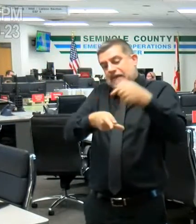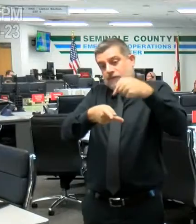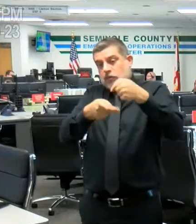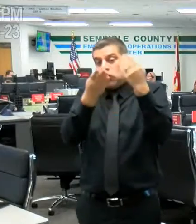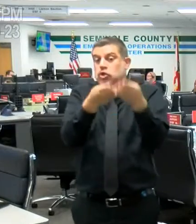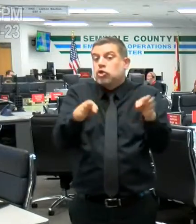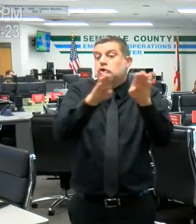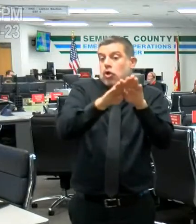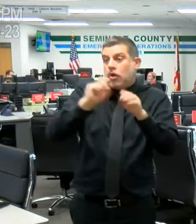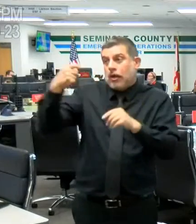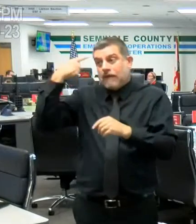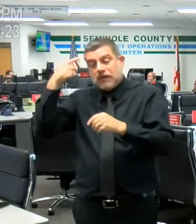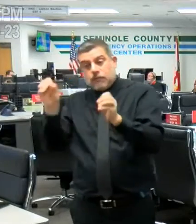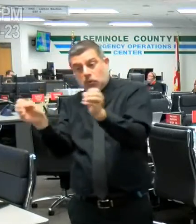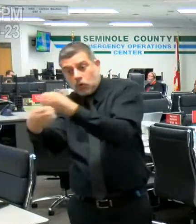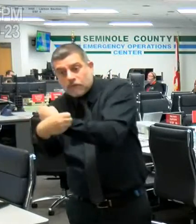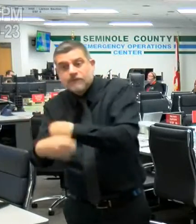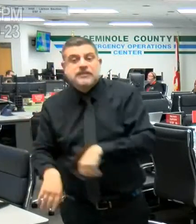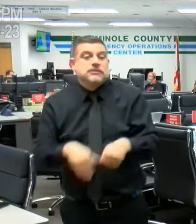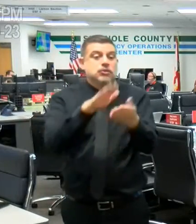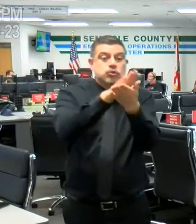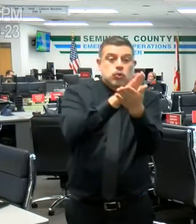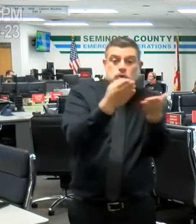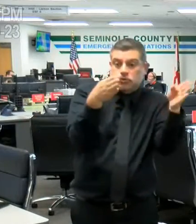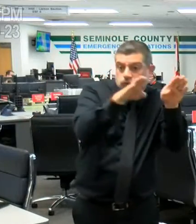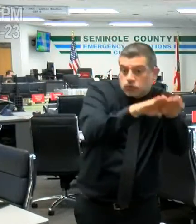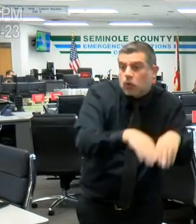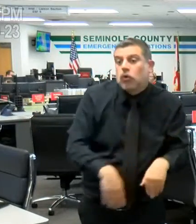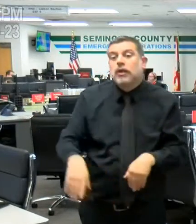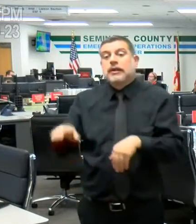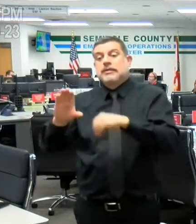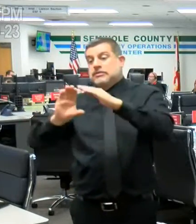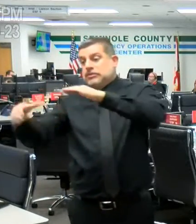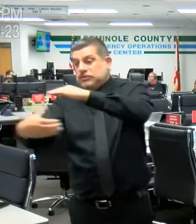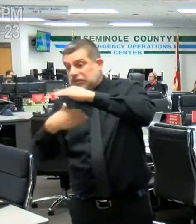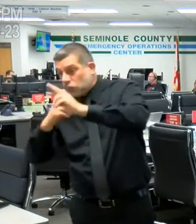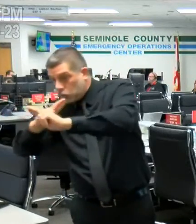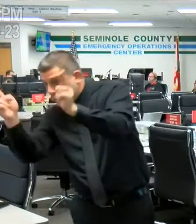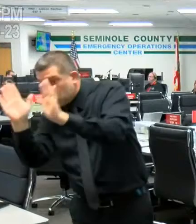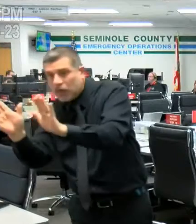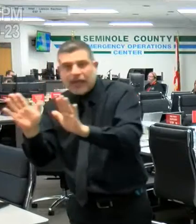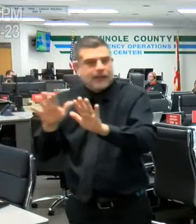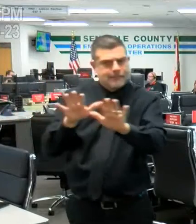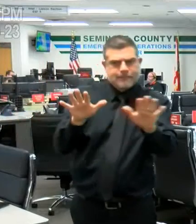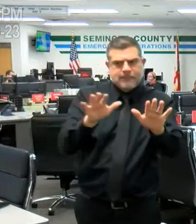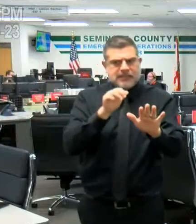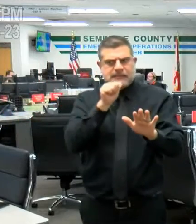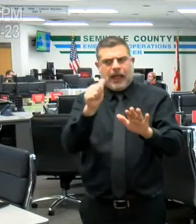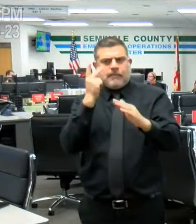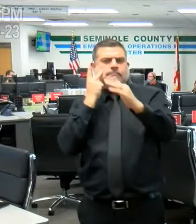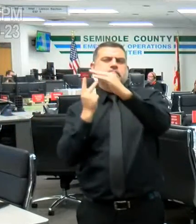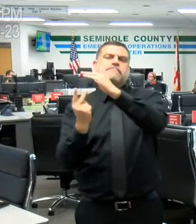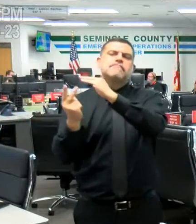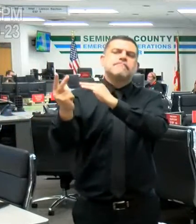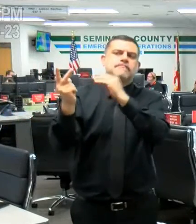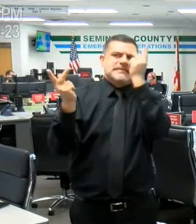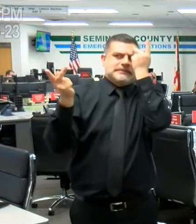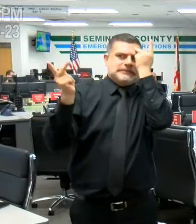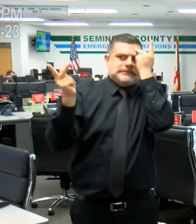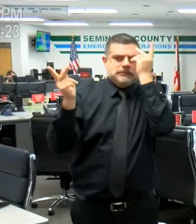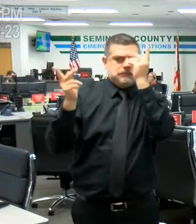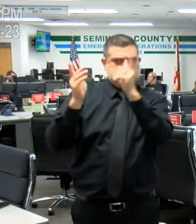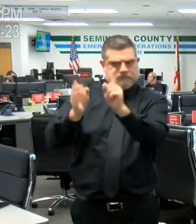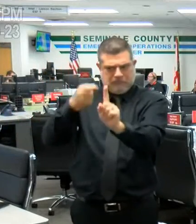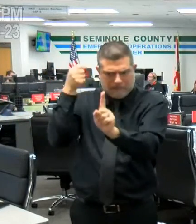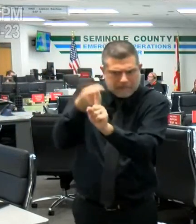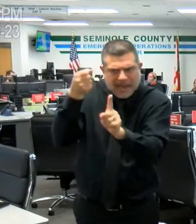offices, closing schools, getting the shelters ready. We don't anticipate that we're going to get anything like a direct hit, but the closer we get to the storm,